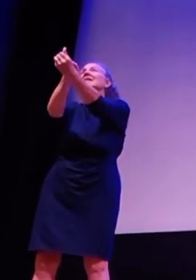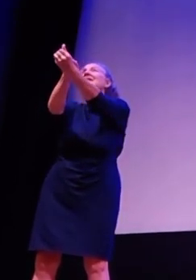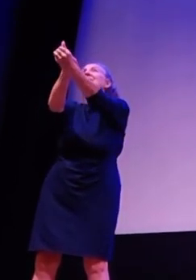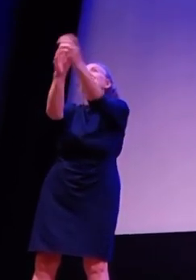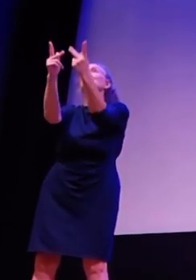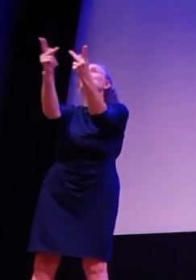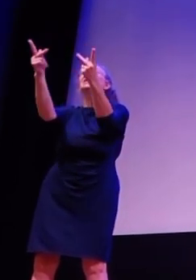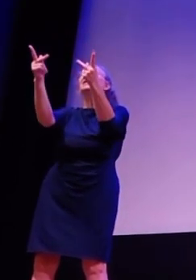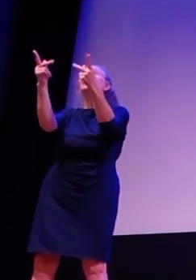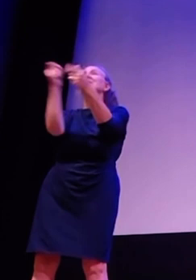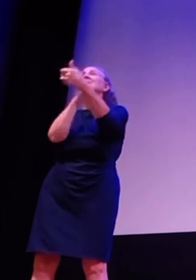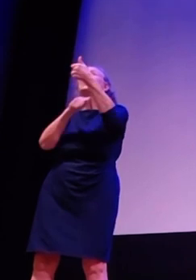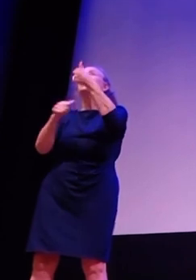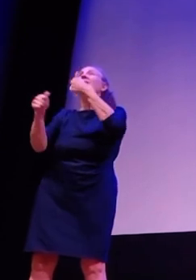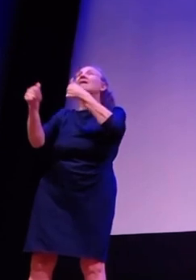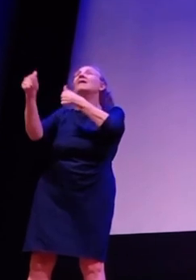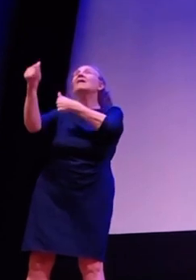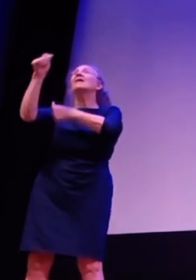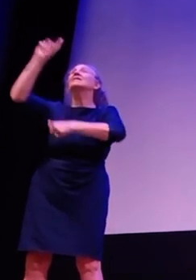behind the